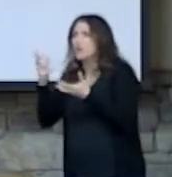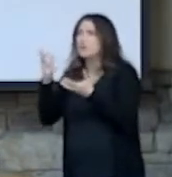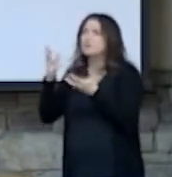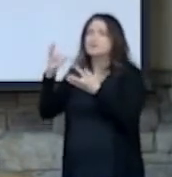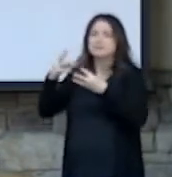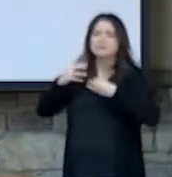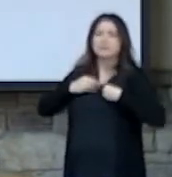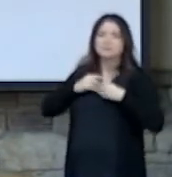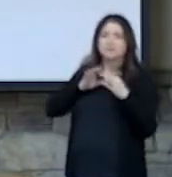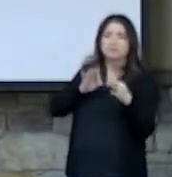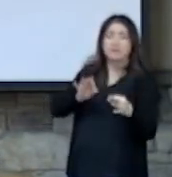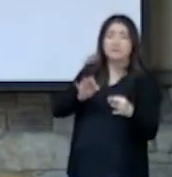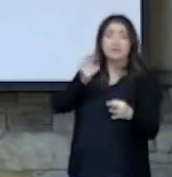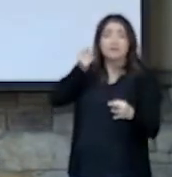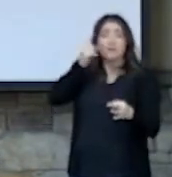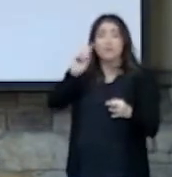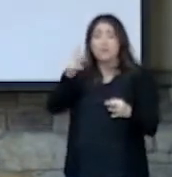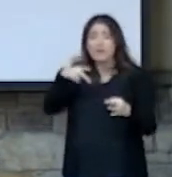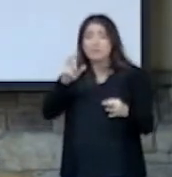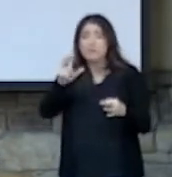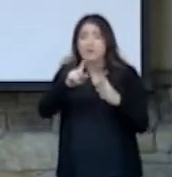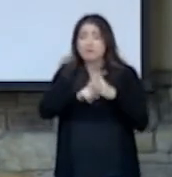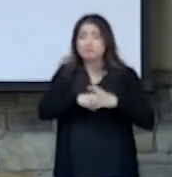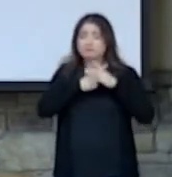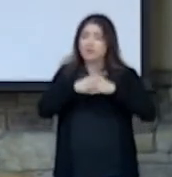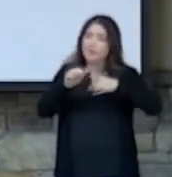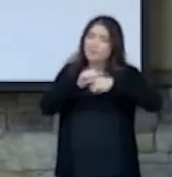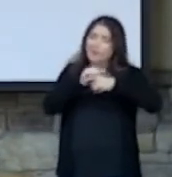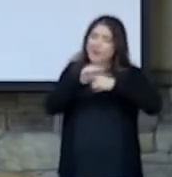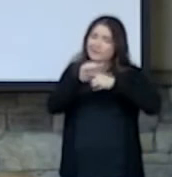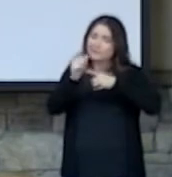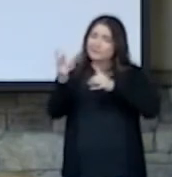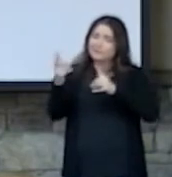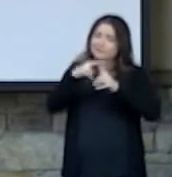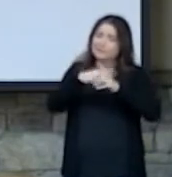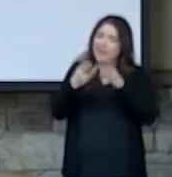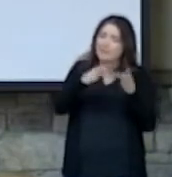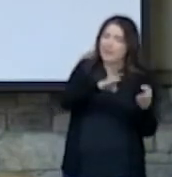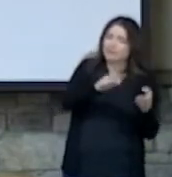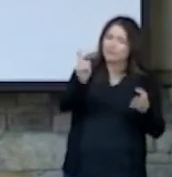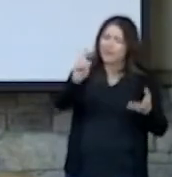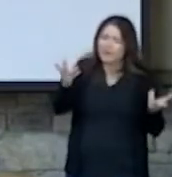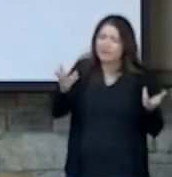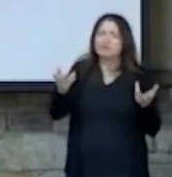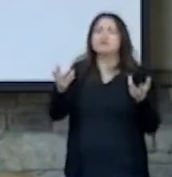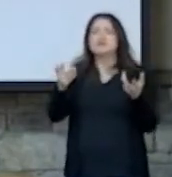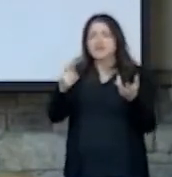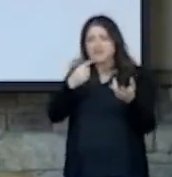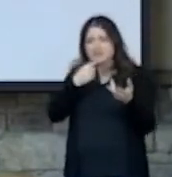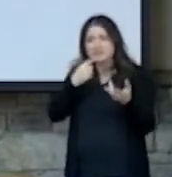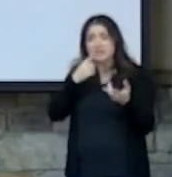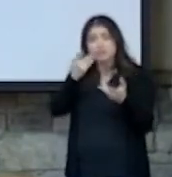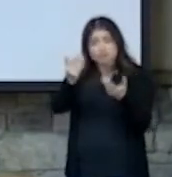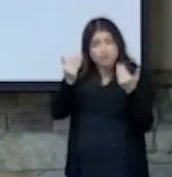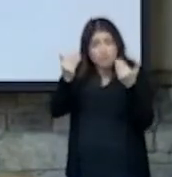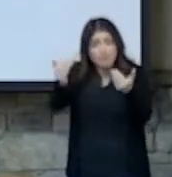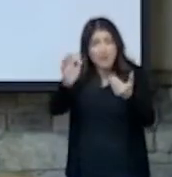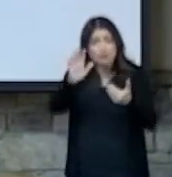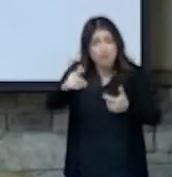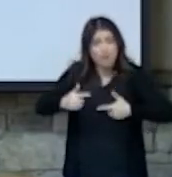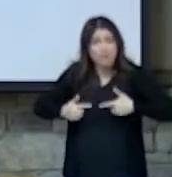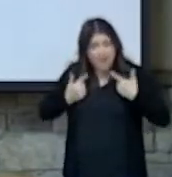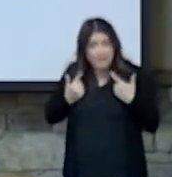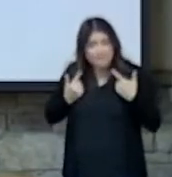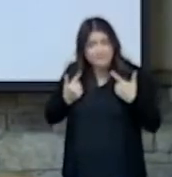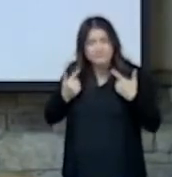perfect. You see, where does Paul start in terms of practical application of the book of Romans? He says, you make your life this